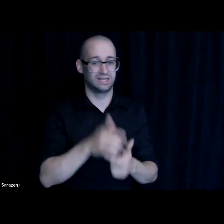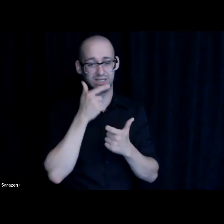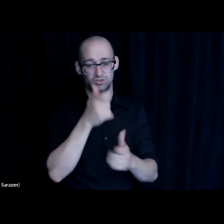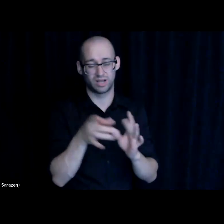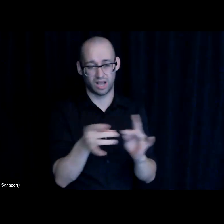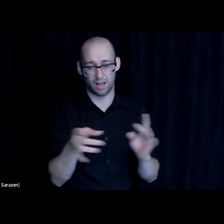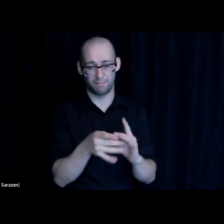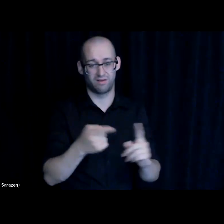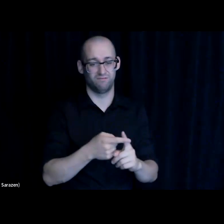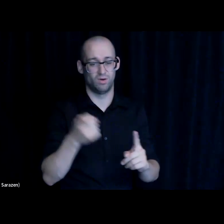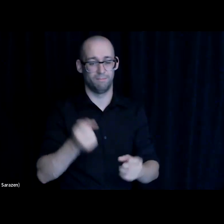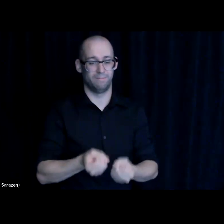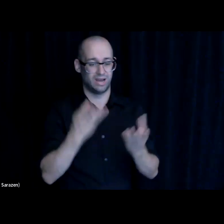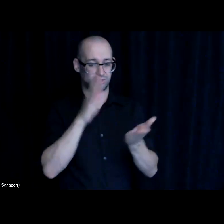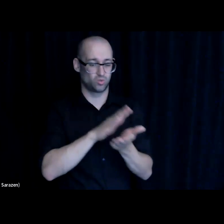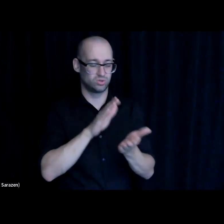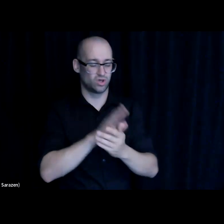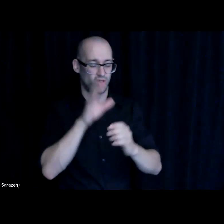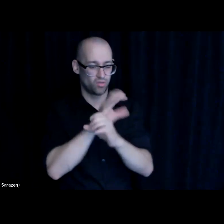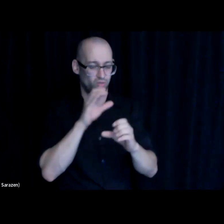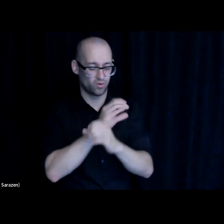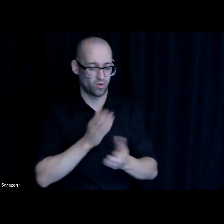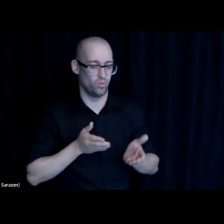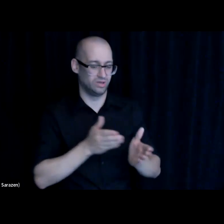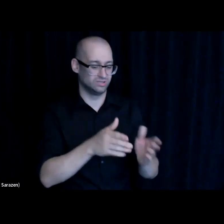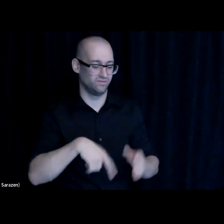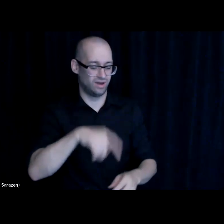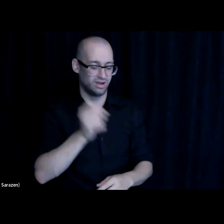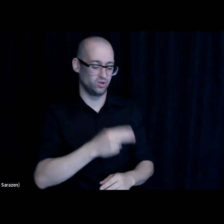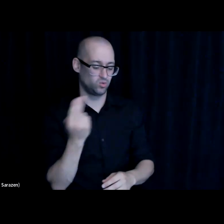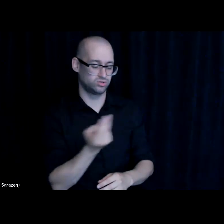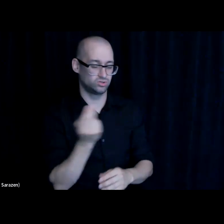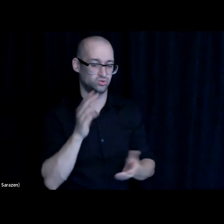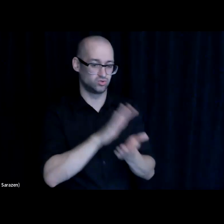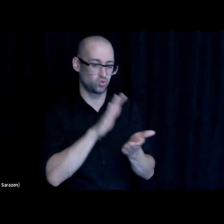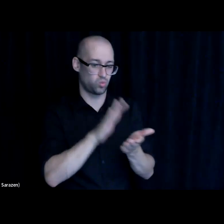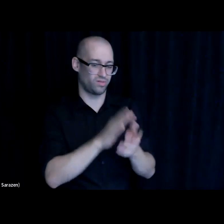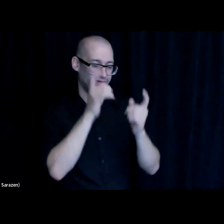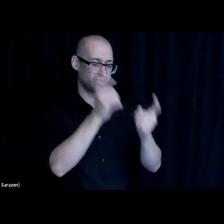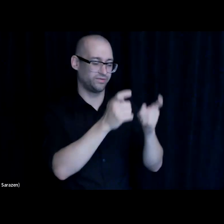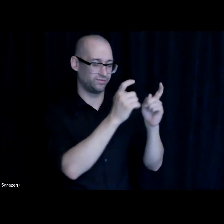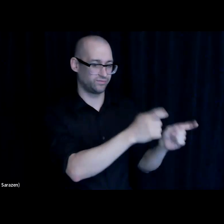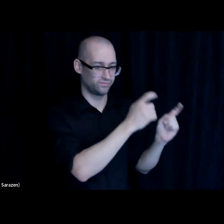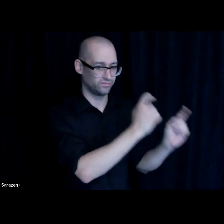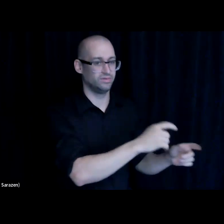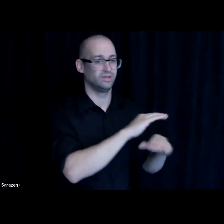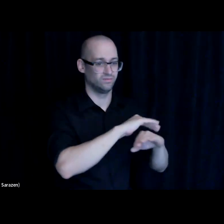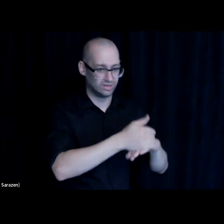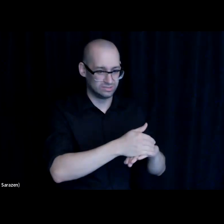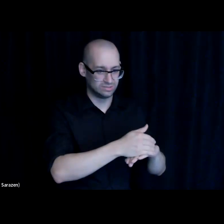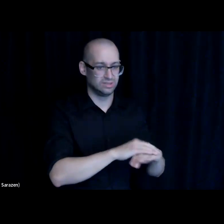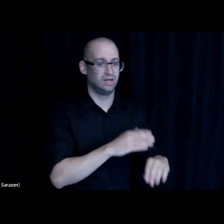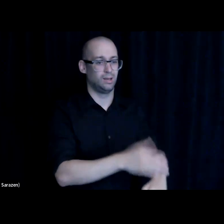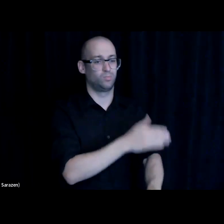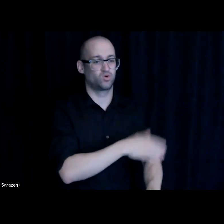few schools, is to look at ways to use the school issued devices that are owned by schools to improve mapping